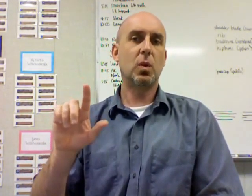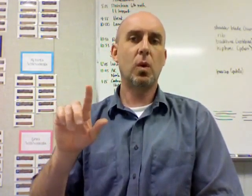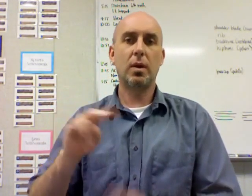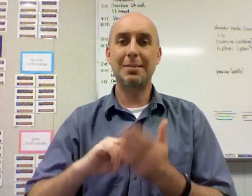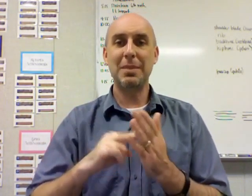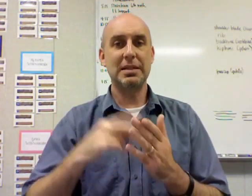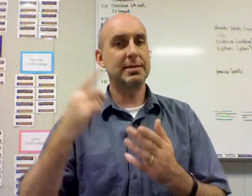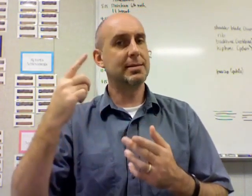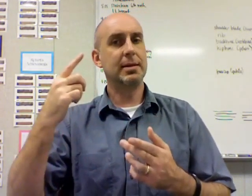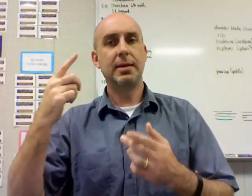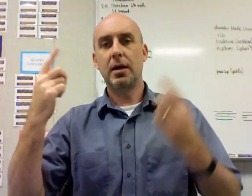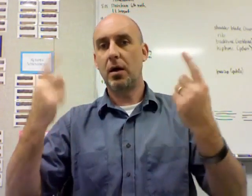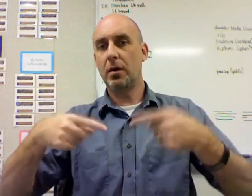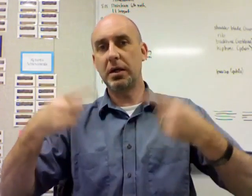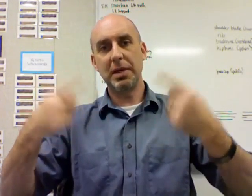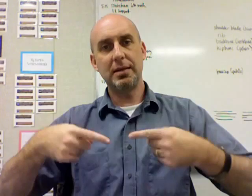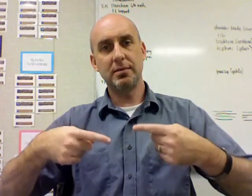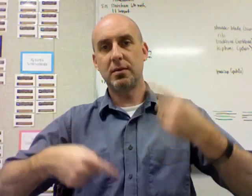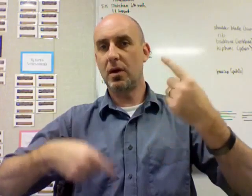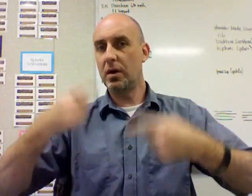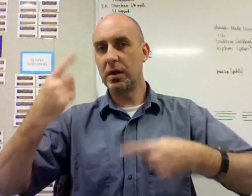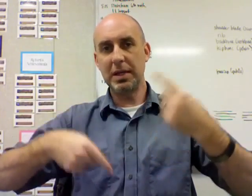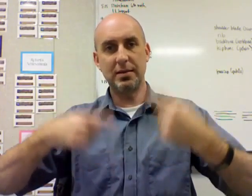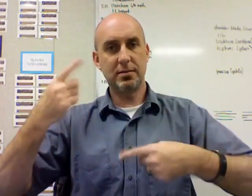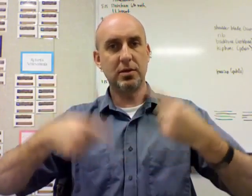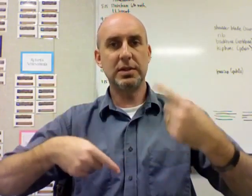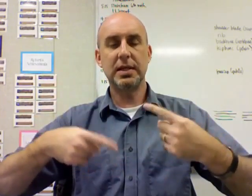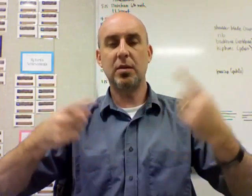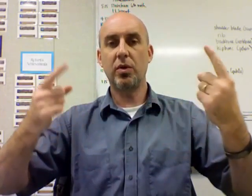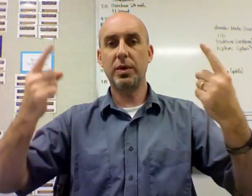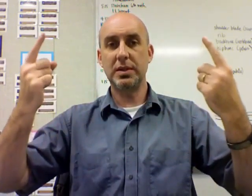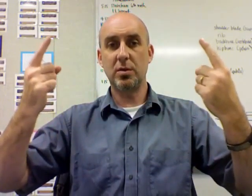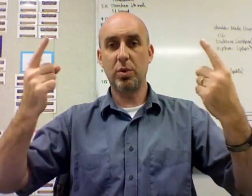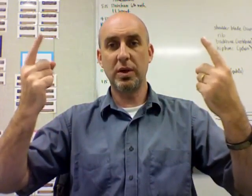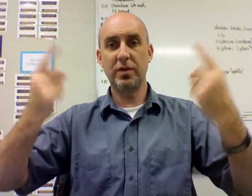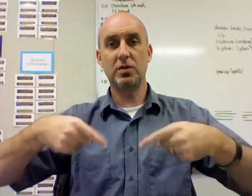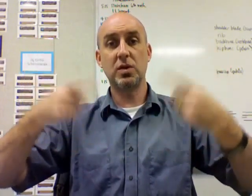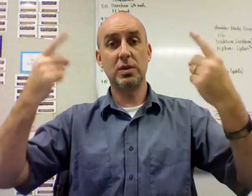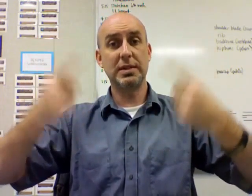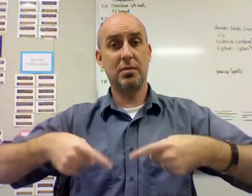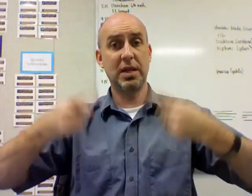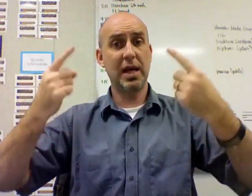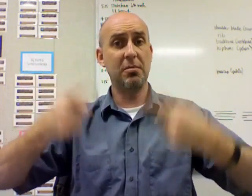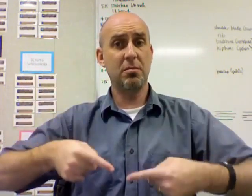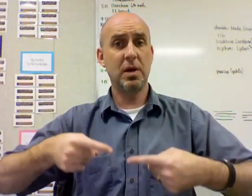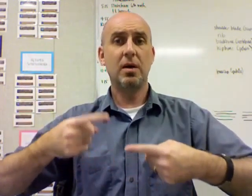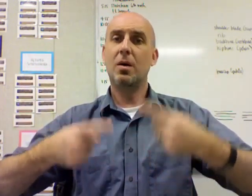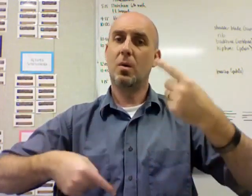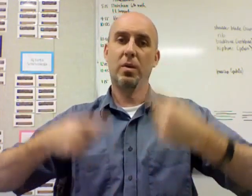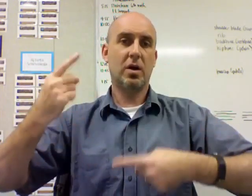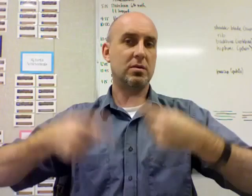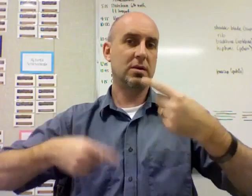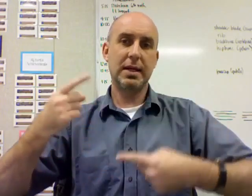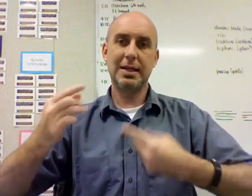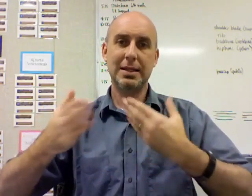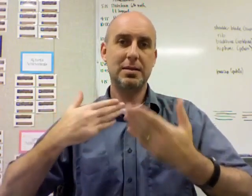Quarrel. It means argument. Argument. You can sign it both ways. Either the pointing fingers go at the same time, or they alternate. It doesn't